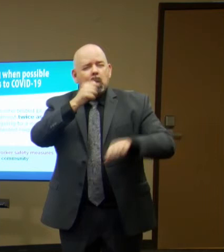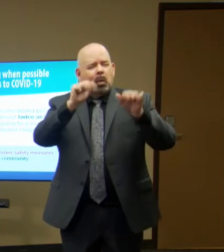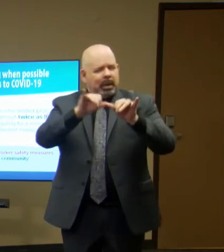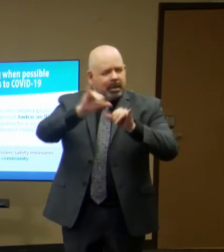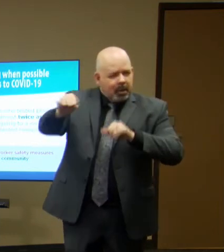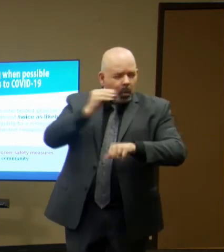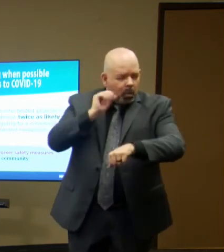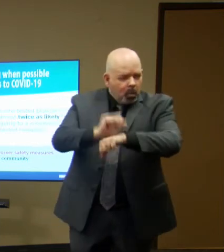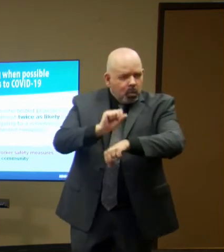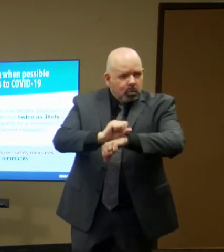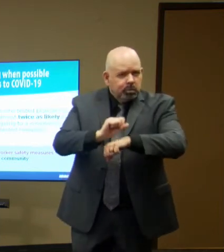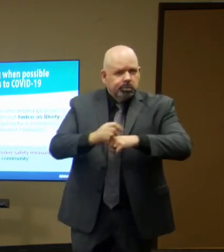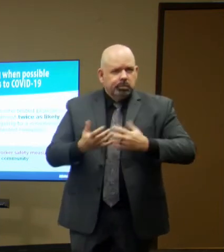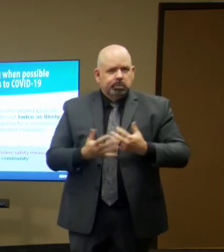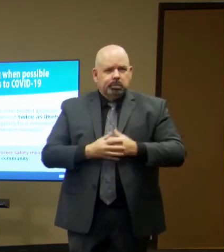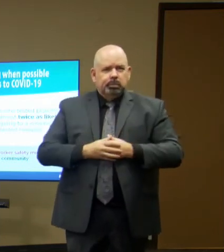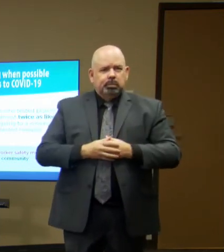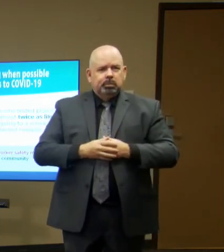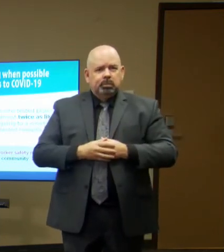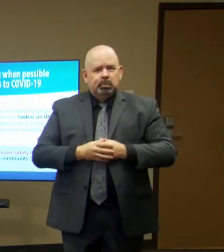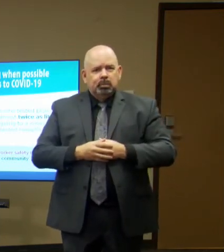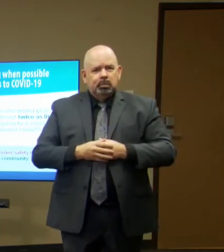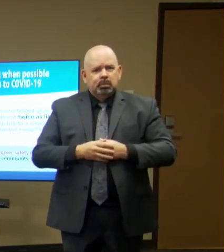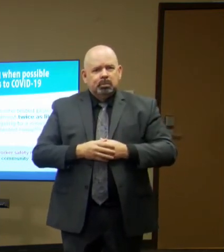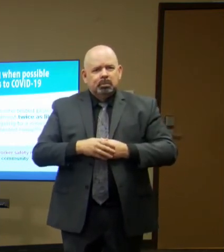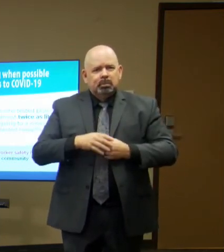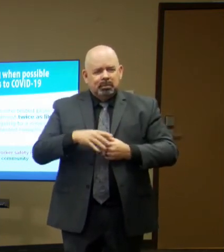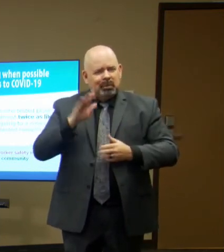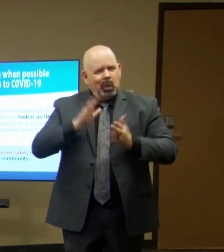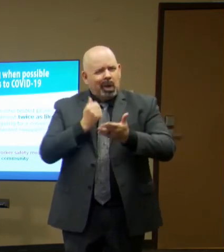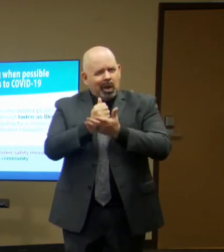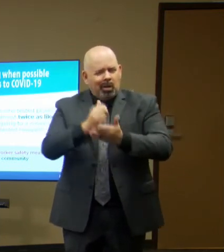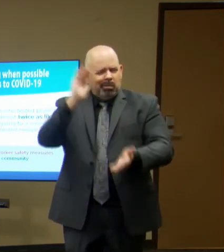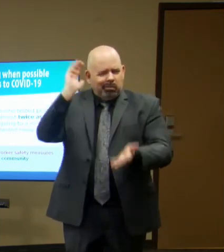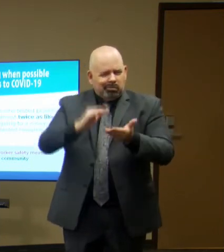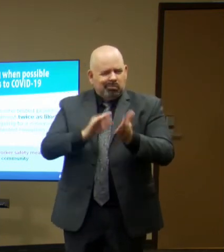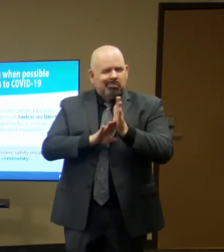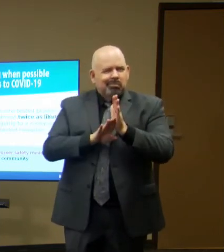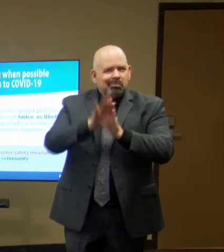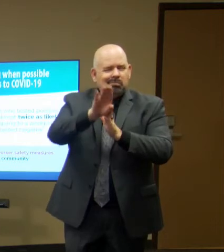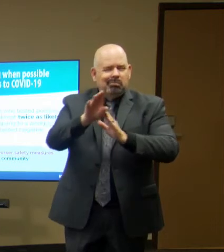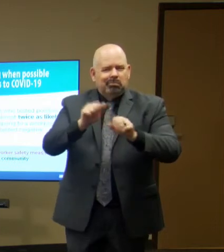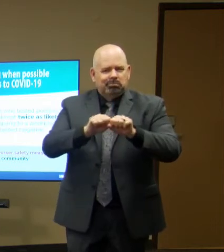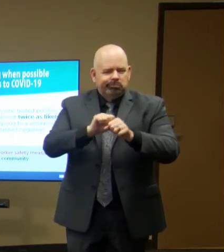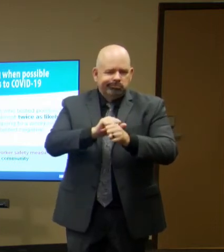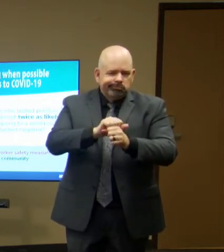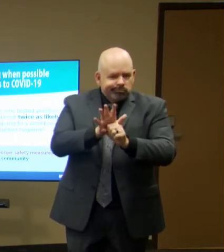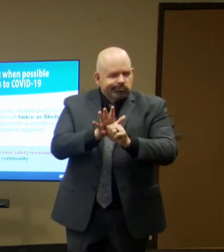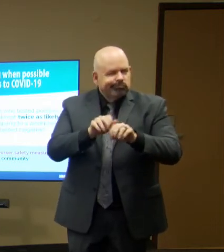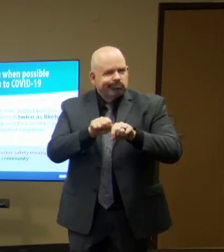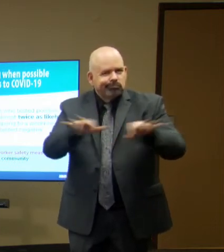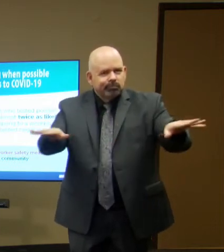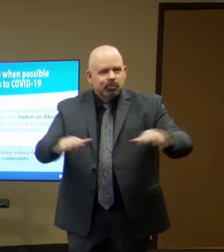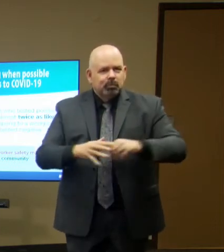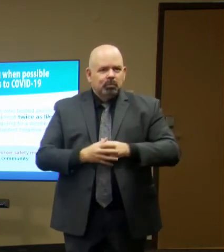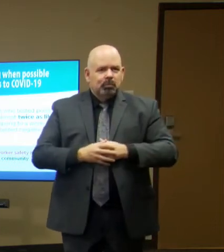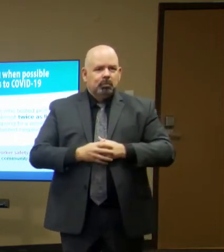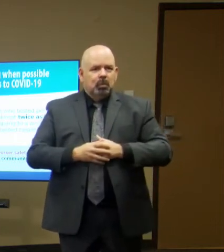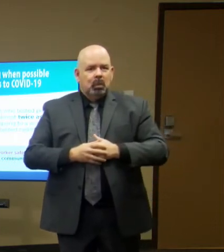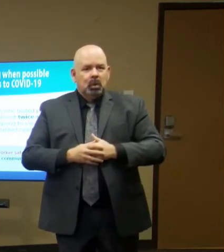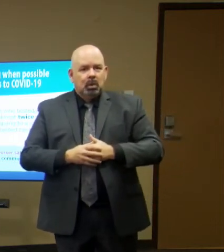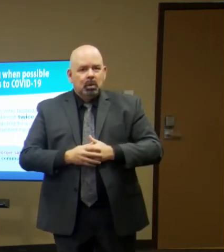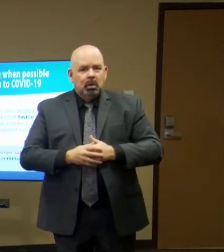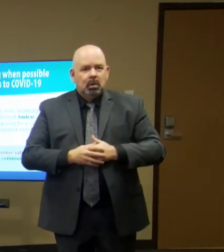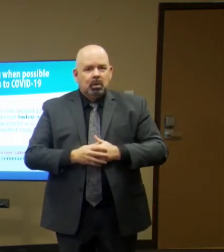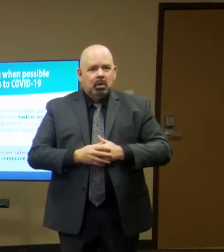are seeing, that will help us. And as we do that, here's the conversation that we hope will happen. We hope the employers and